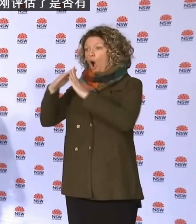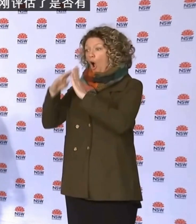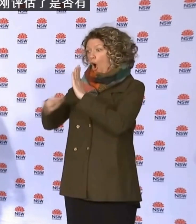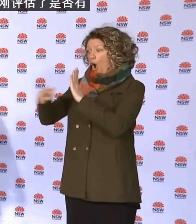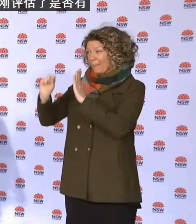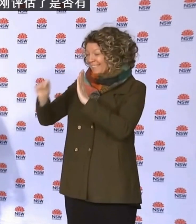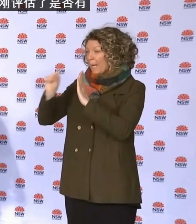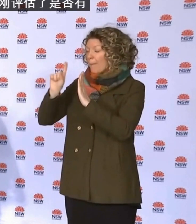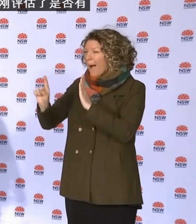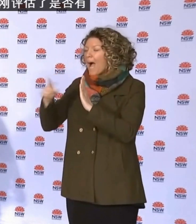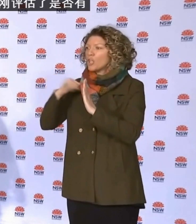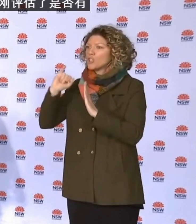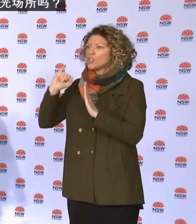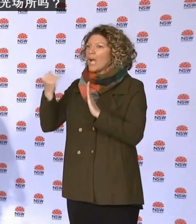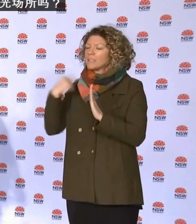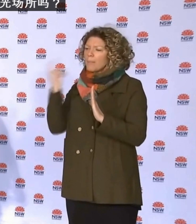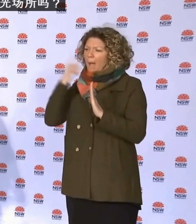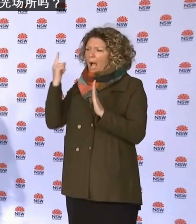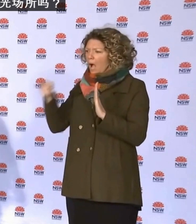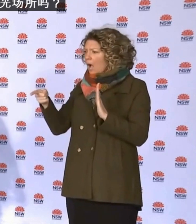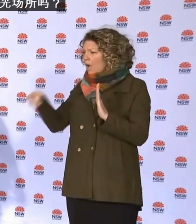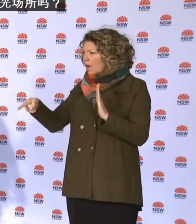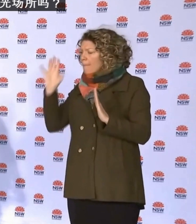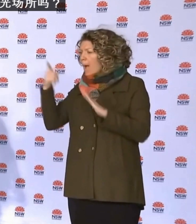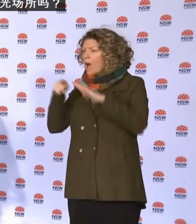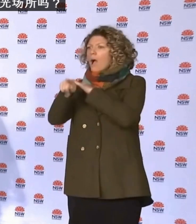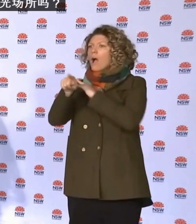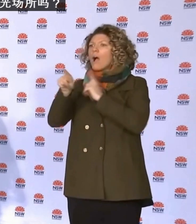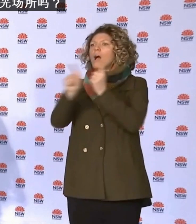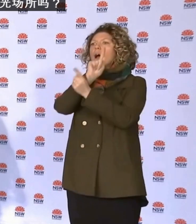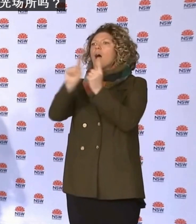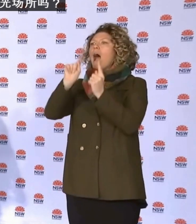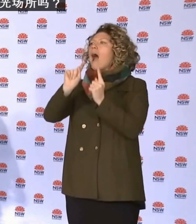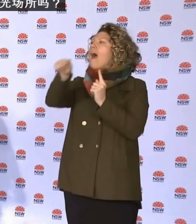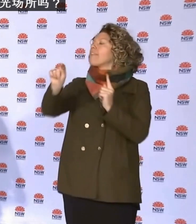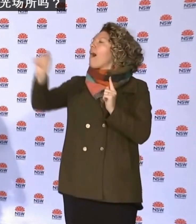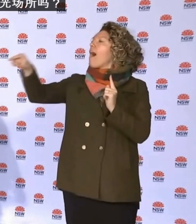as you're aware, we just assessed whether there were any exposure venues in the